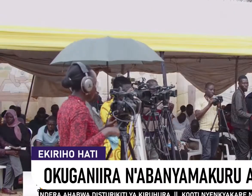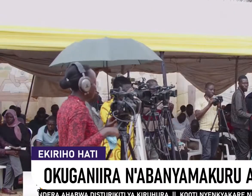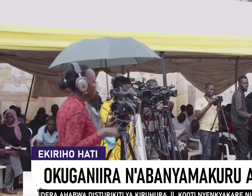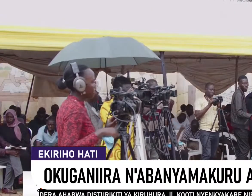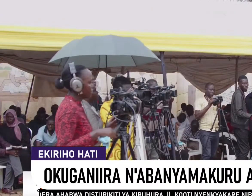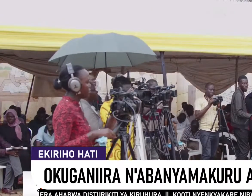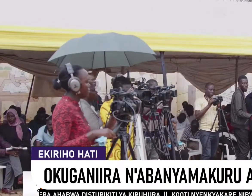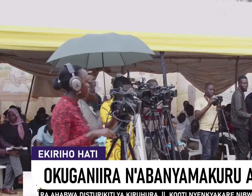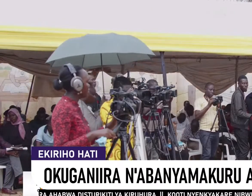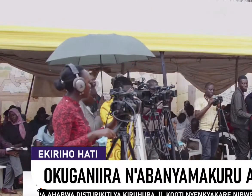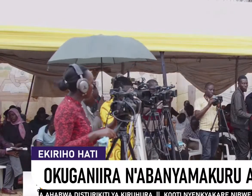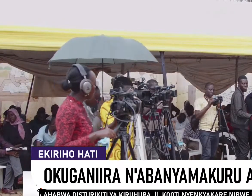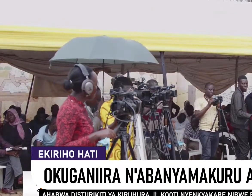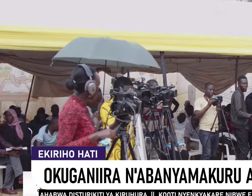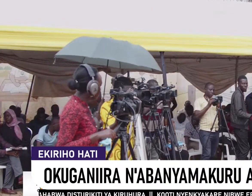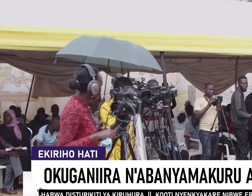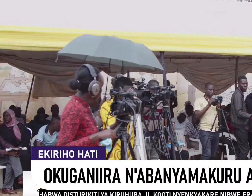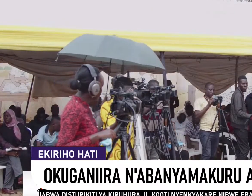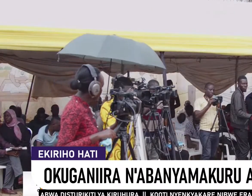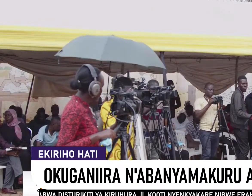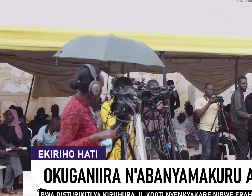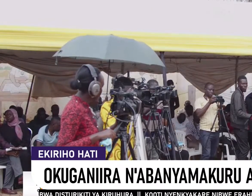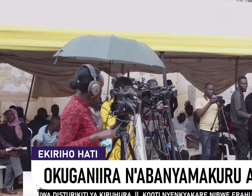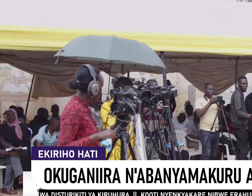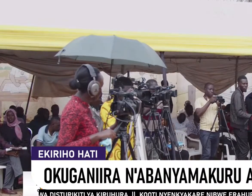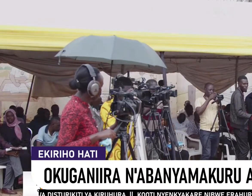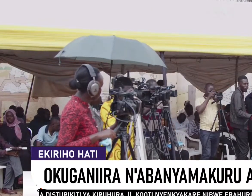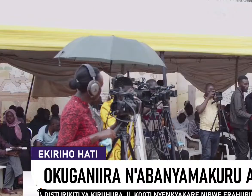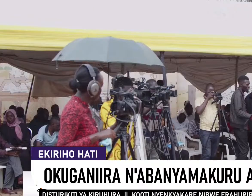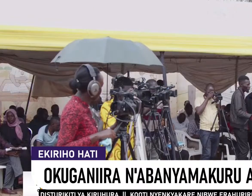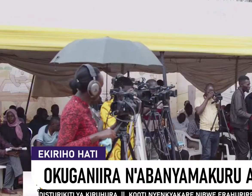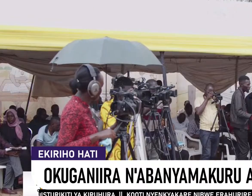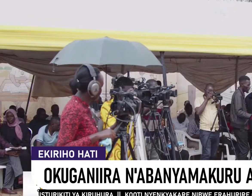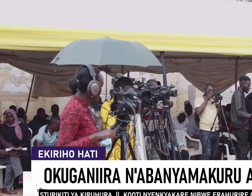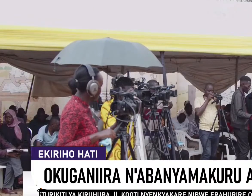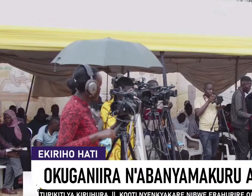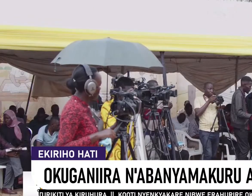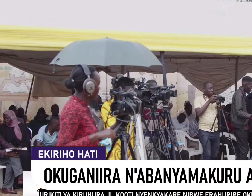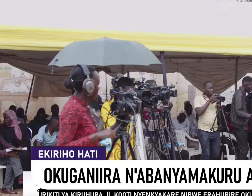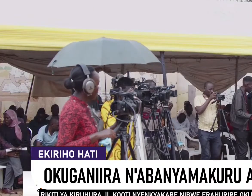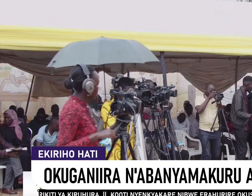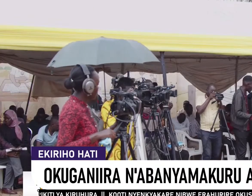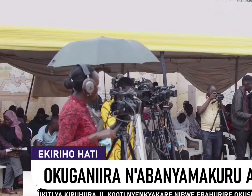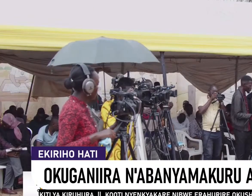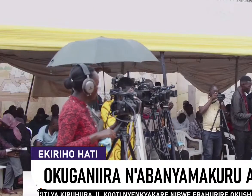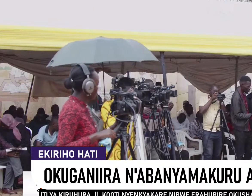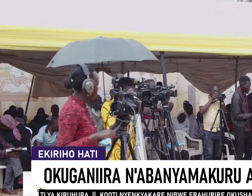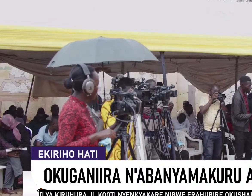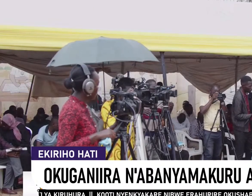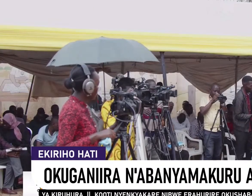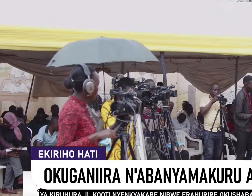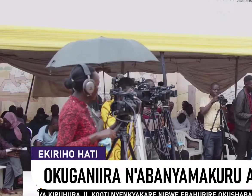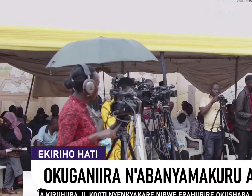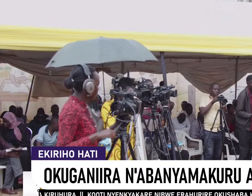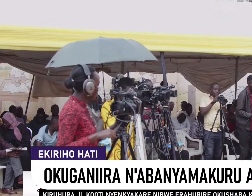day, you're doing last-minute changes. It's scary.